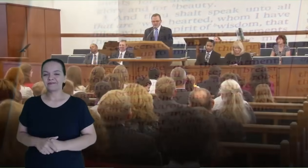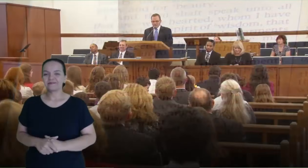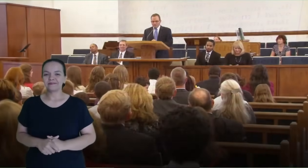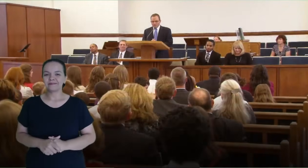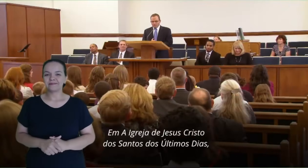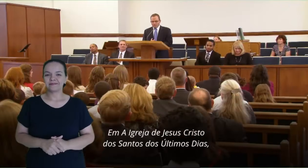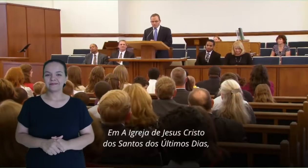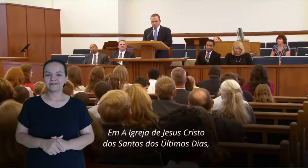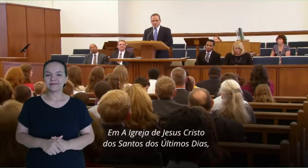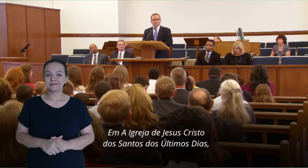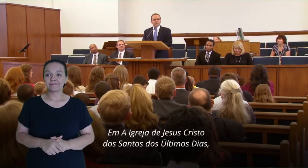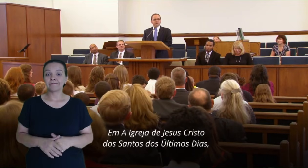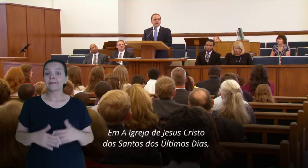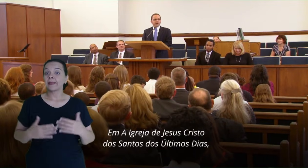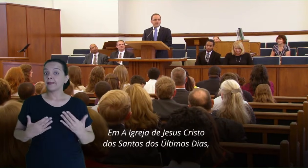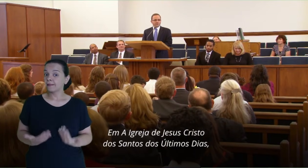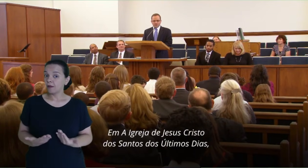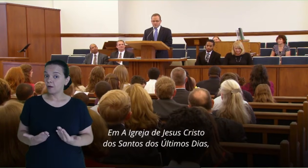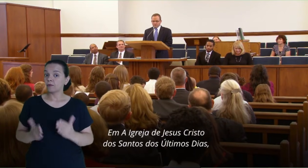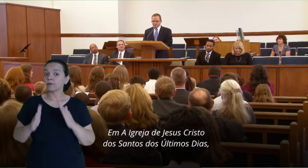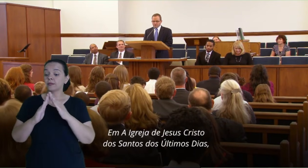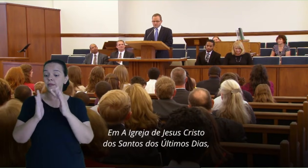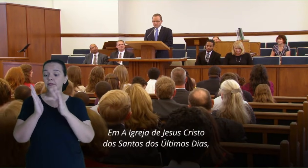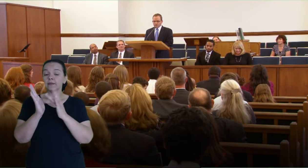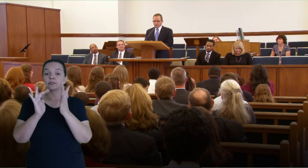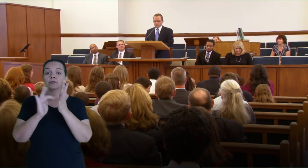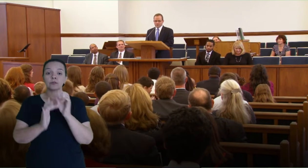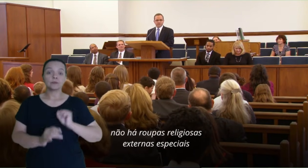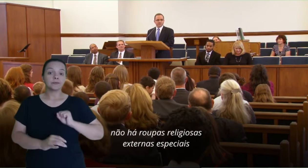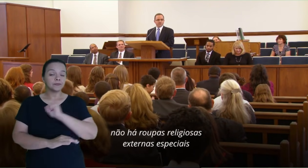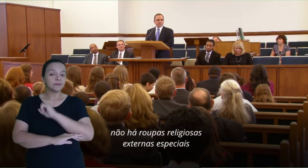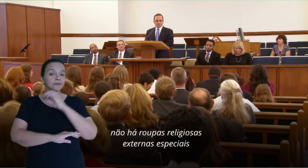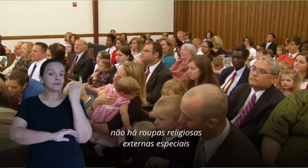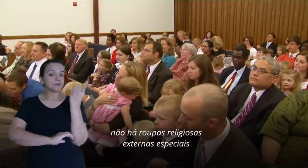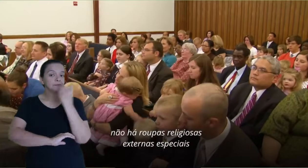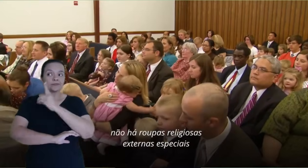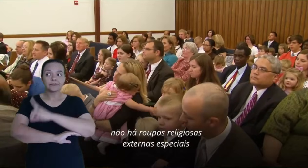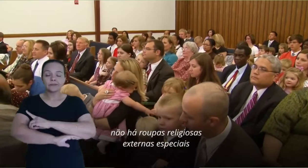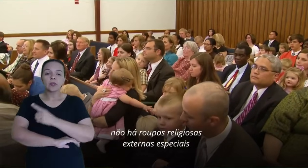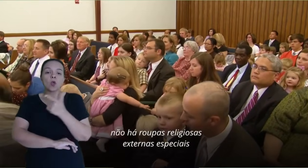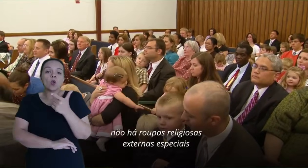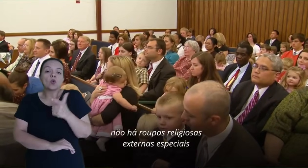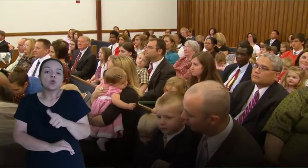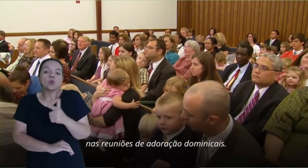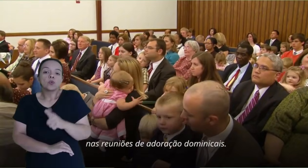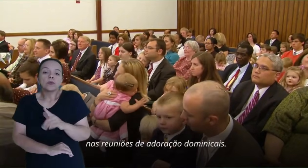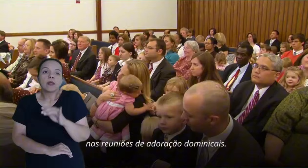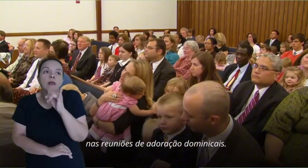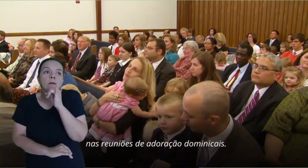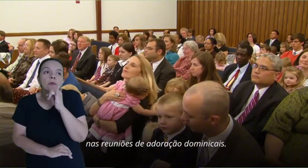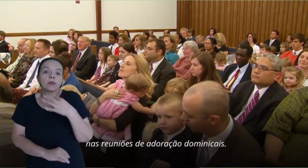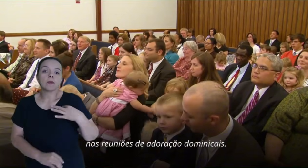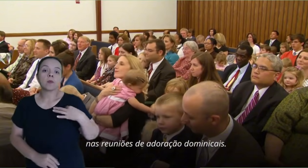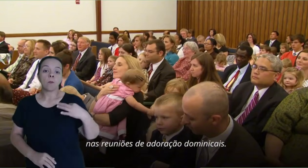In the Church of Jesus Christ of Latter-day Saints, there is no special outer religious clothing in regular Sunday worship